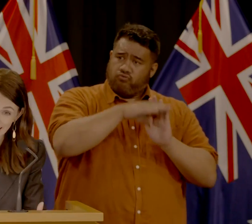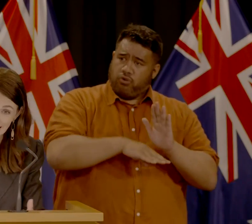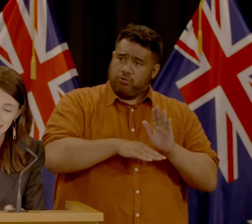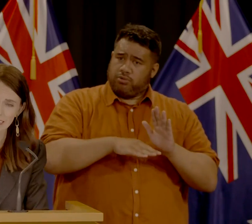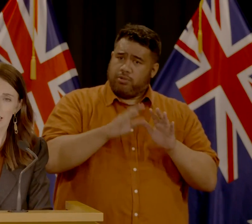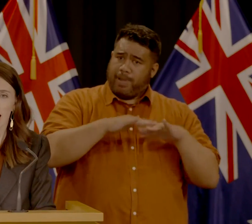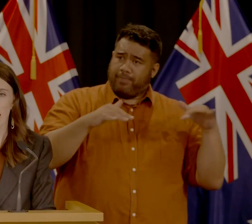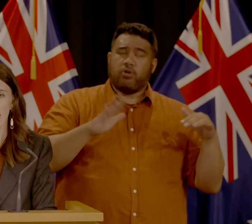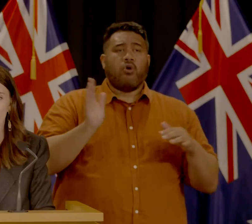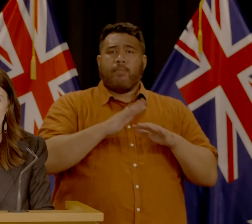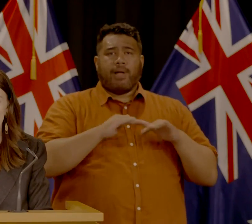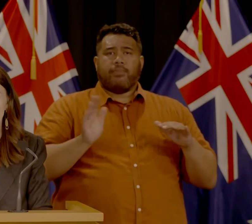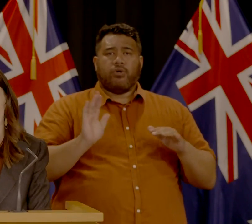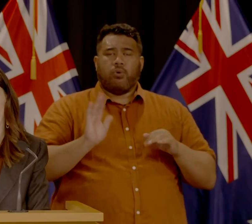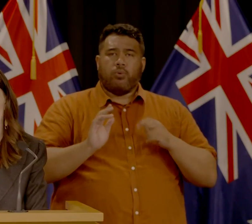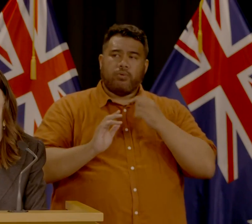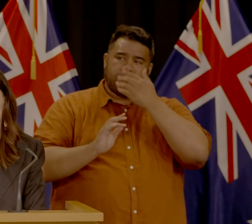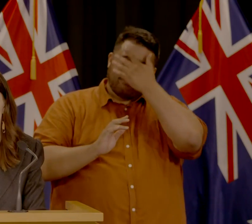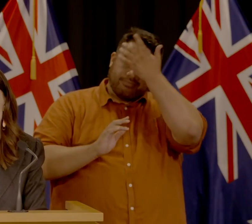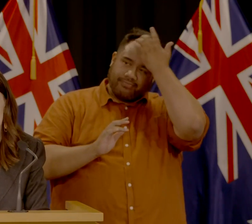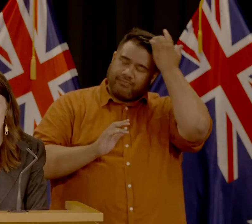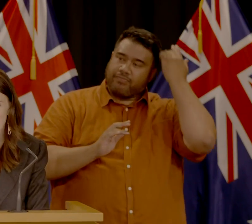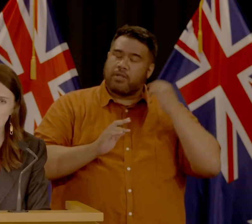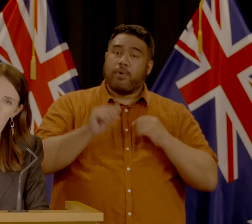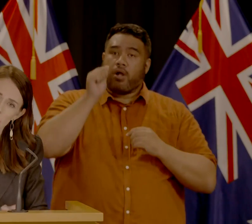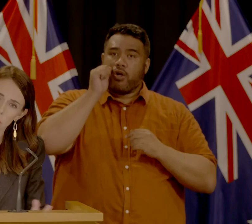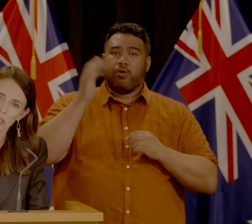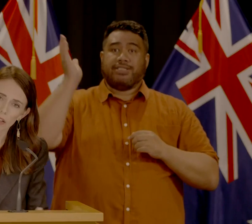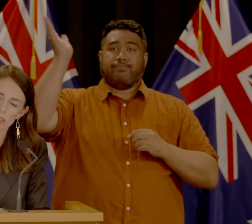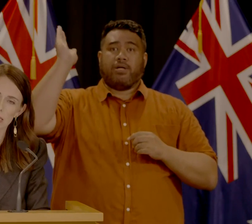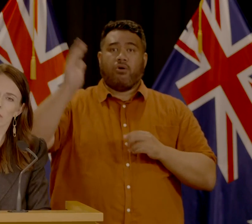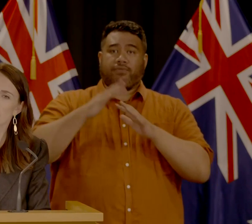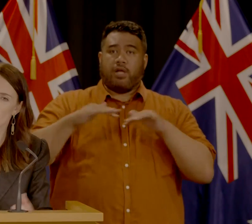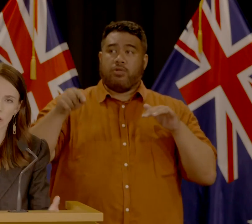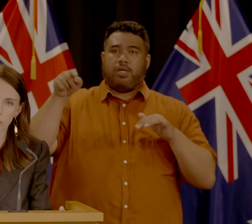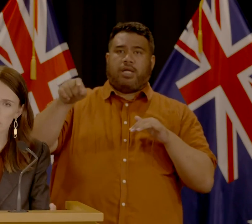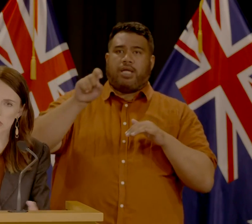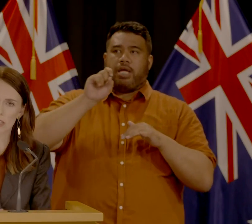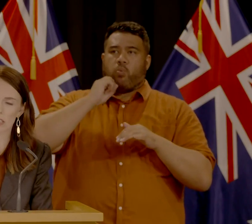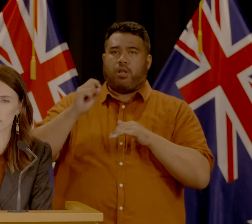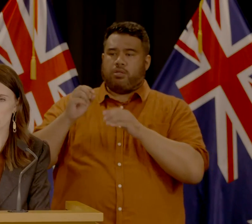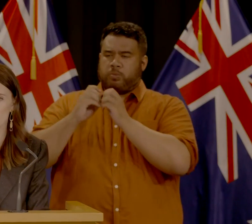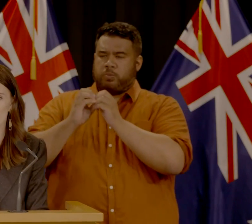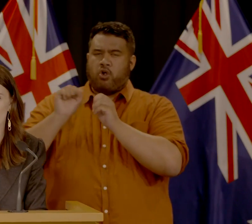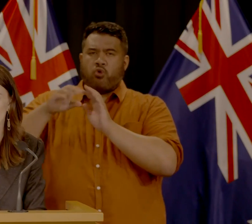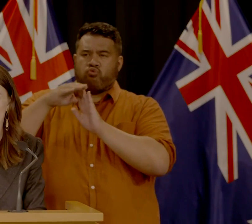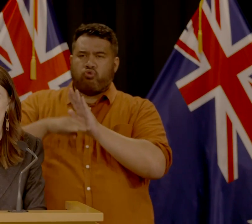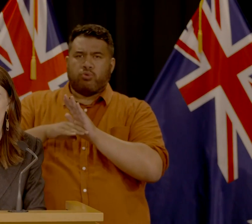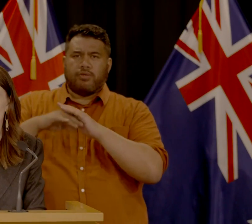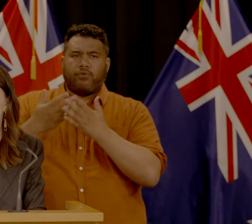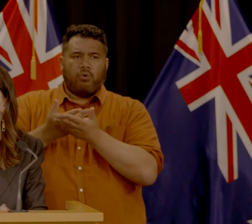Parliament doesn't. However, I know the Speaker is working on some of his own provisions to ensure